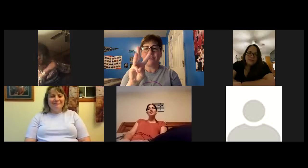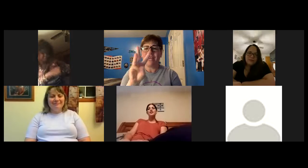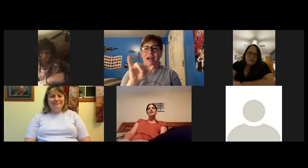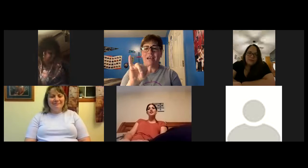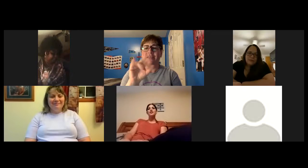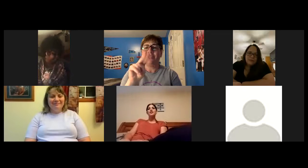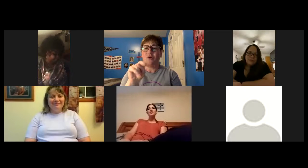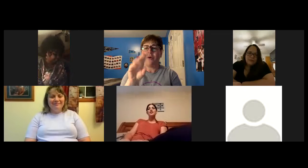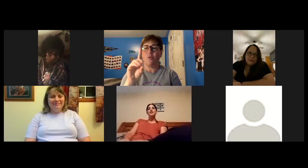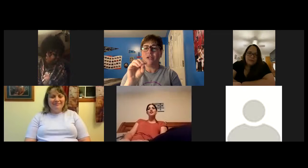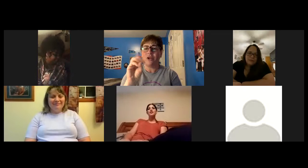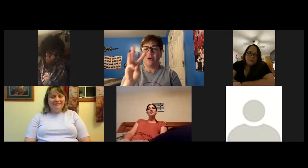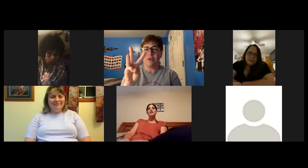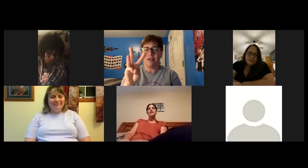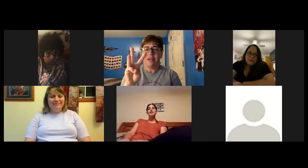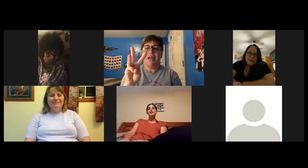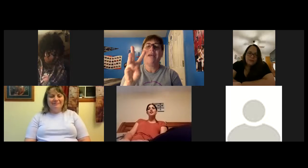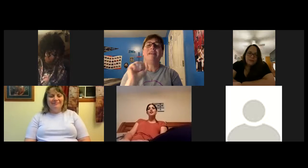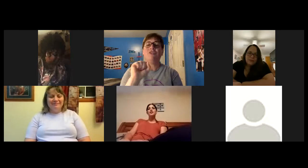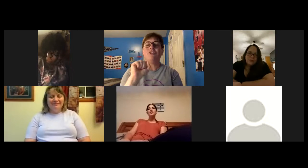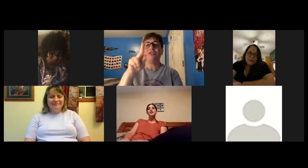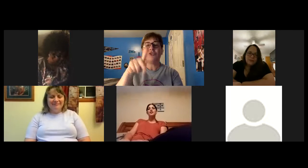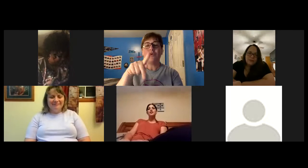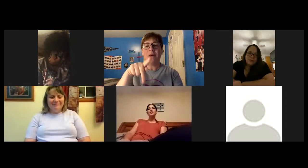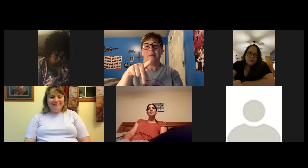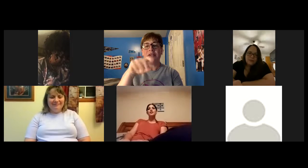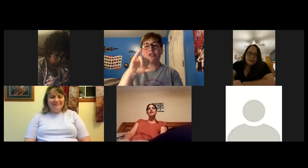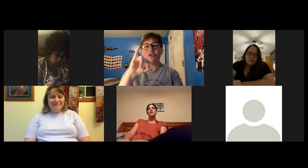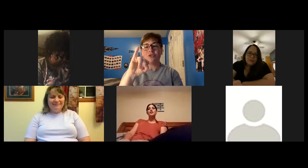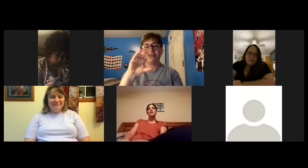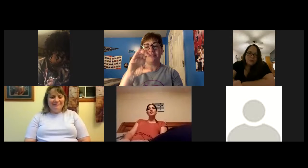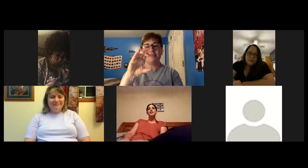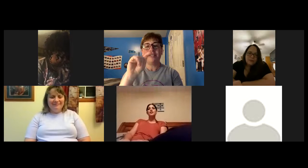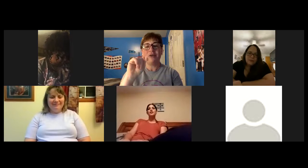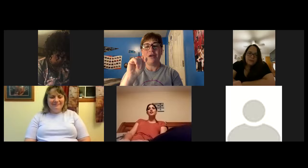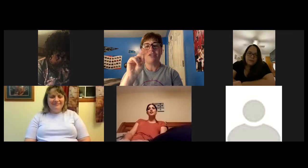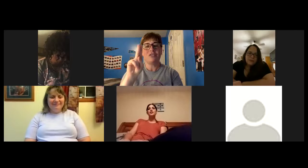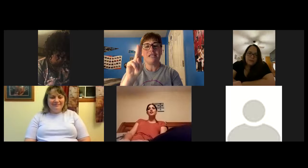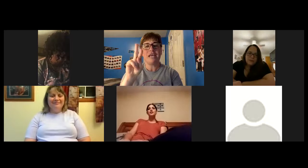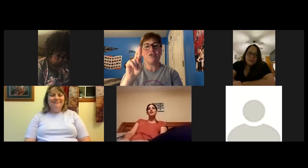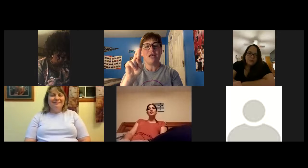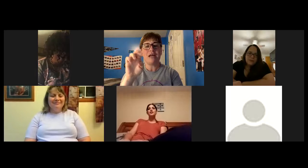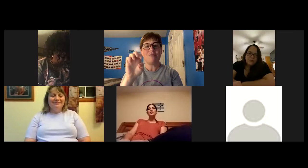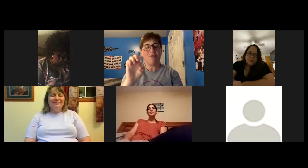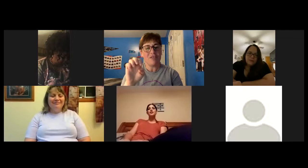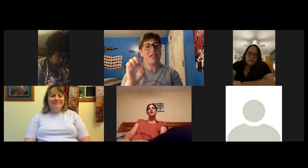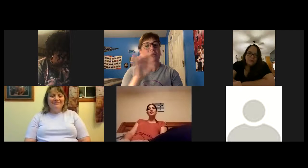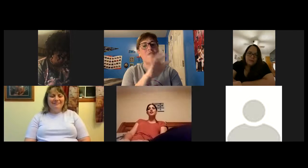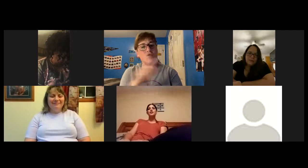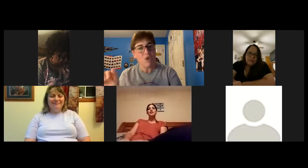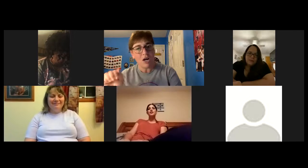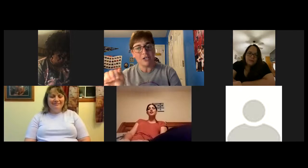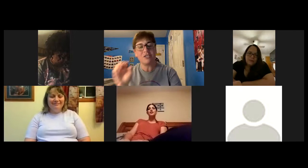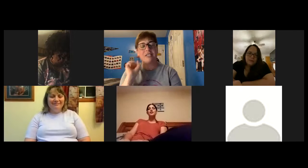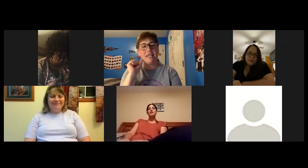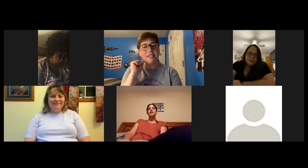didn't want to do the eye, a window. And then you can do picture, and just take your time. Don't feel like you have